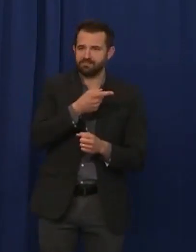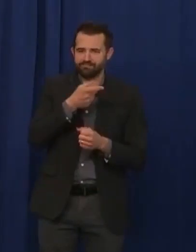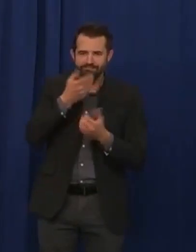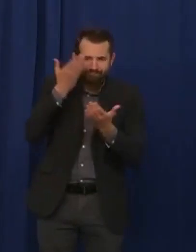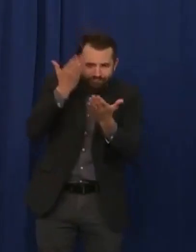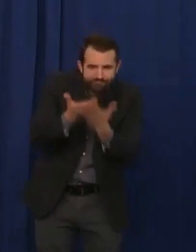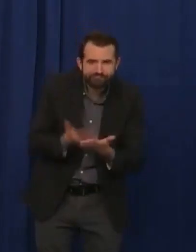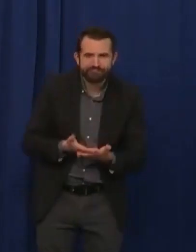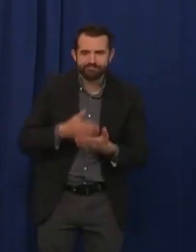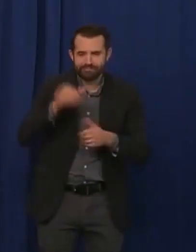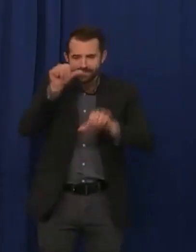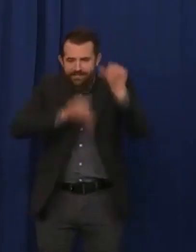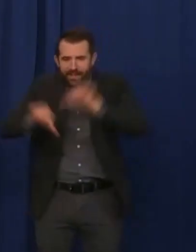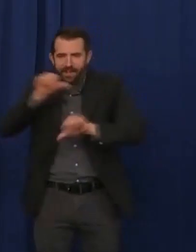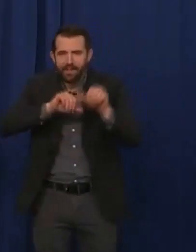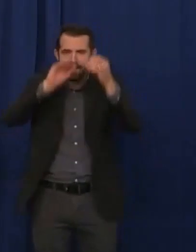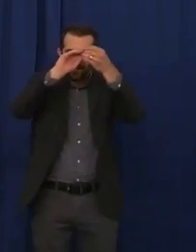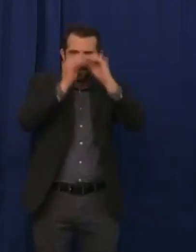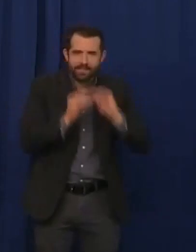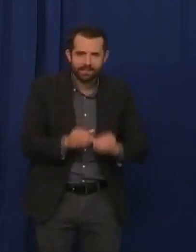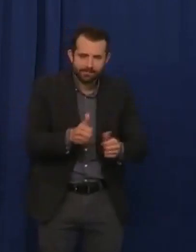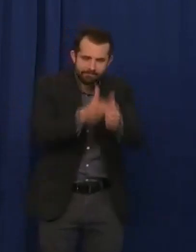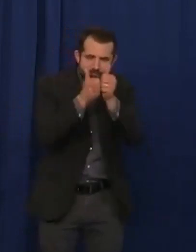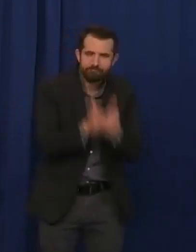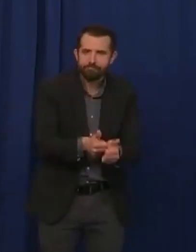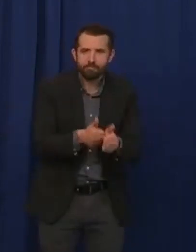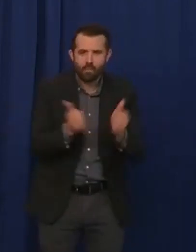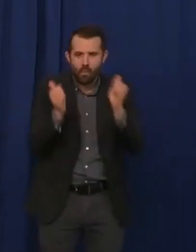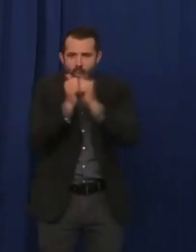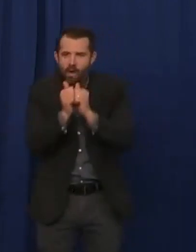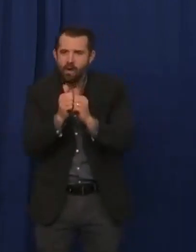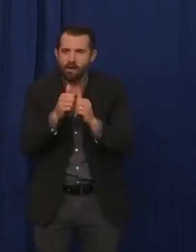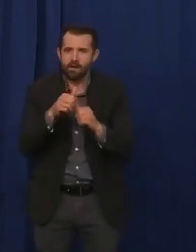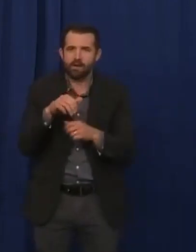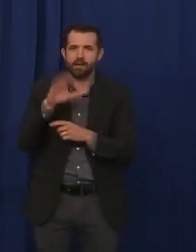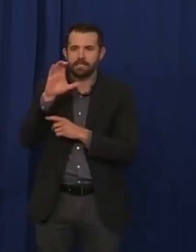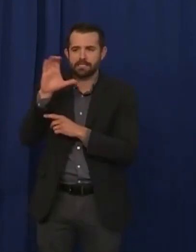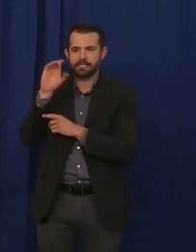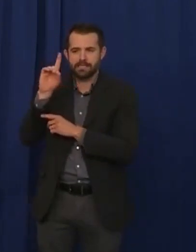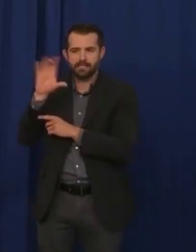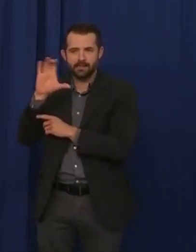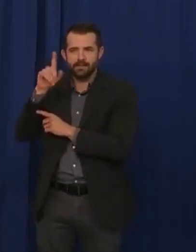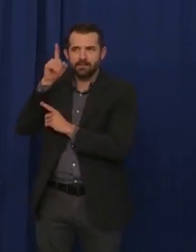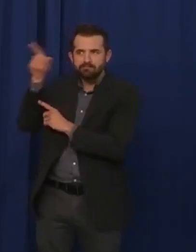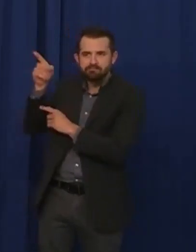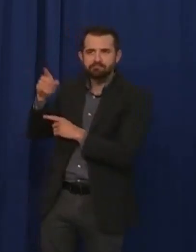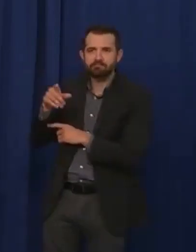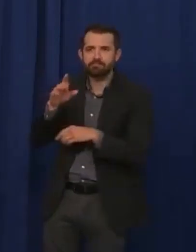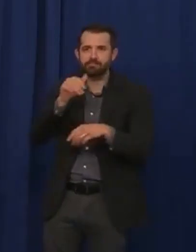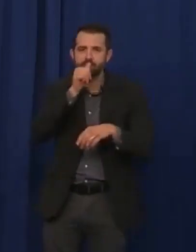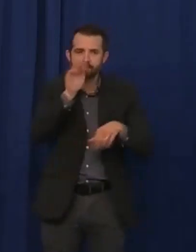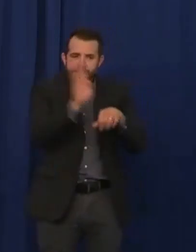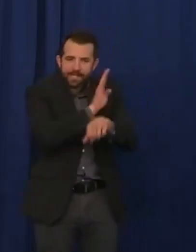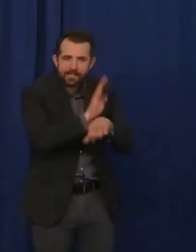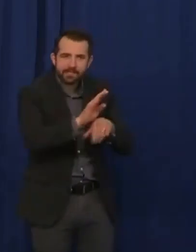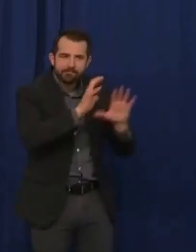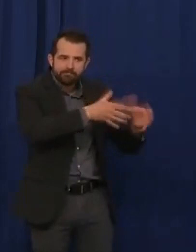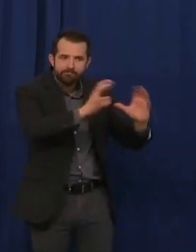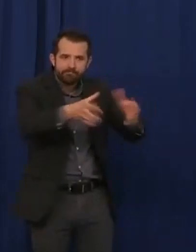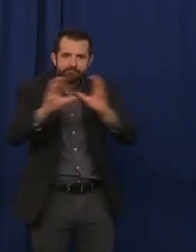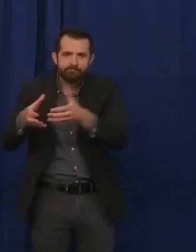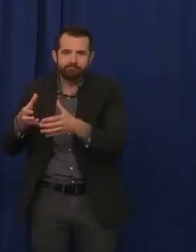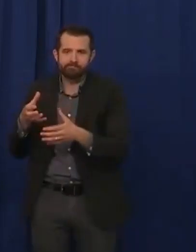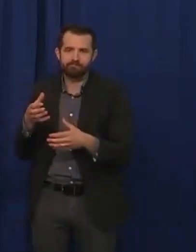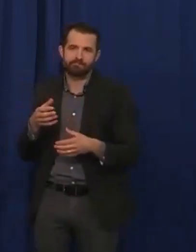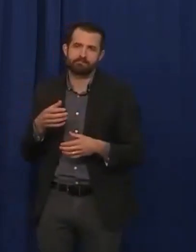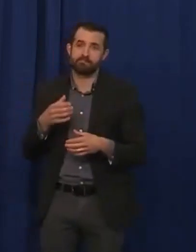will be done in collaboration with you in the private sector. The basic principles that Maine will